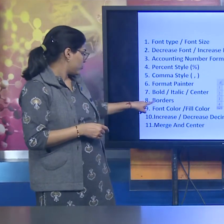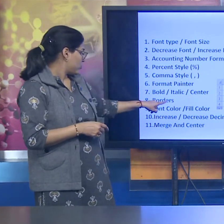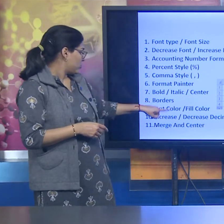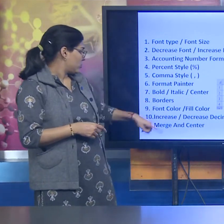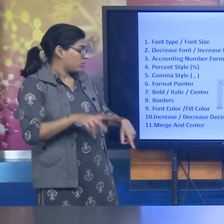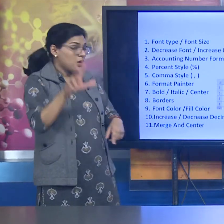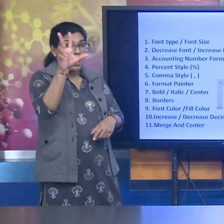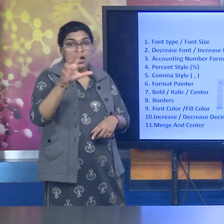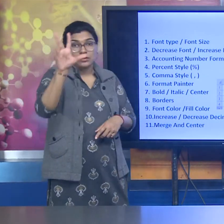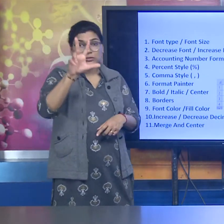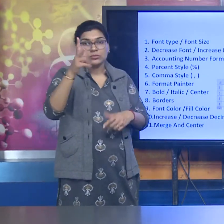Eighth point,